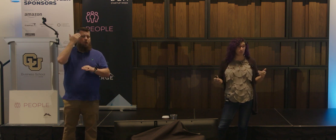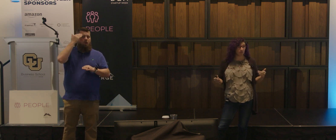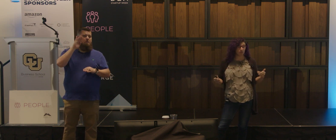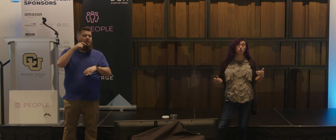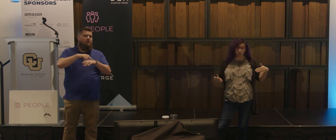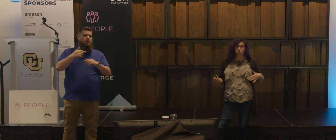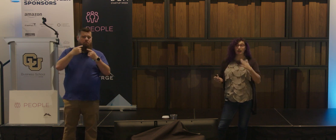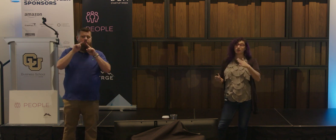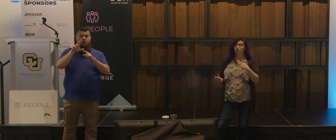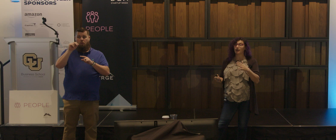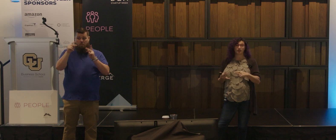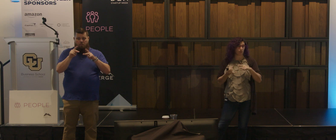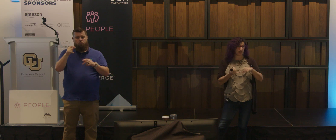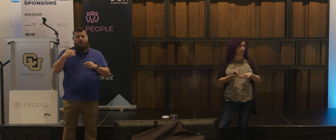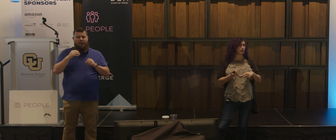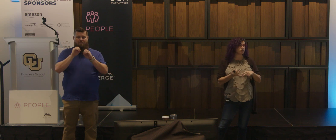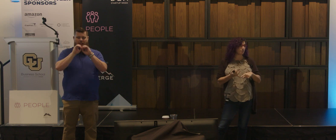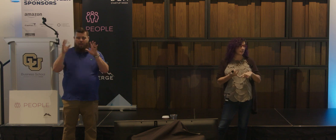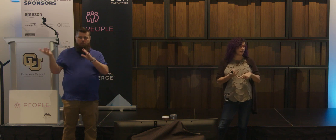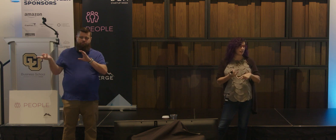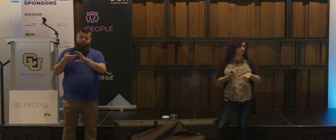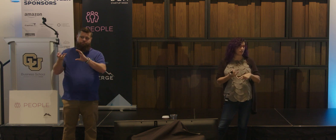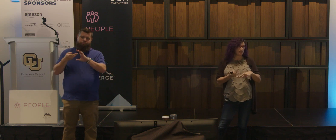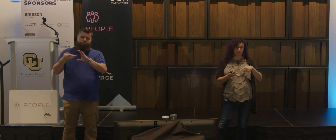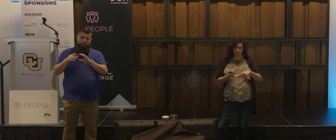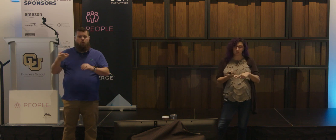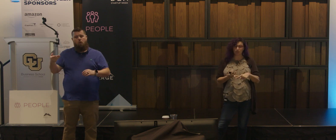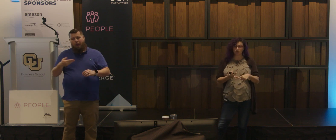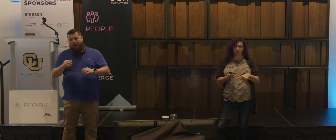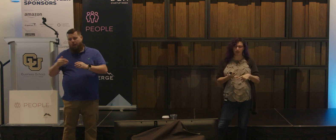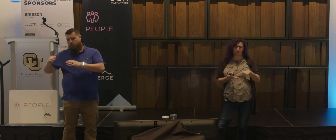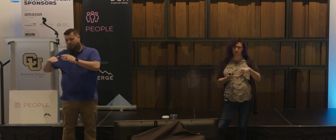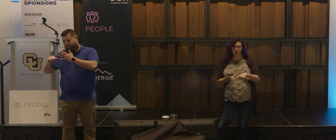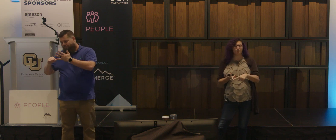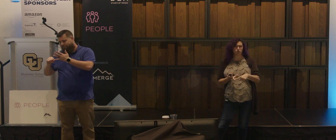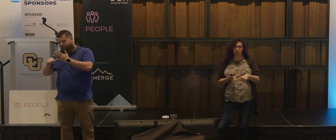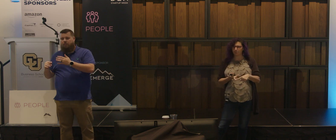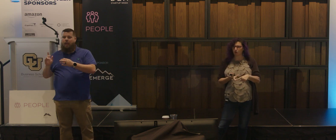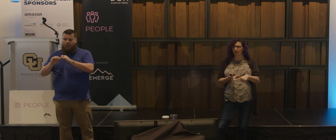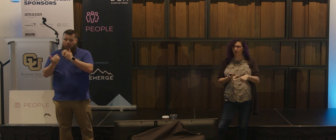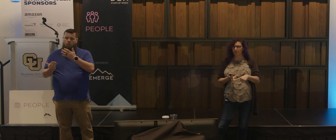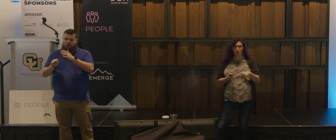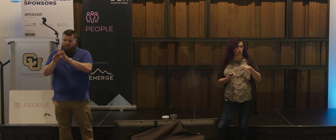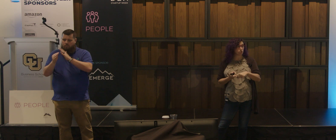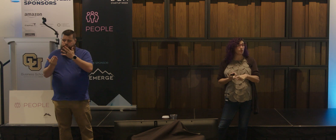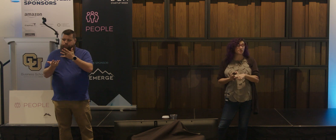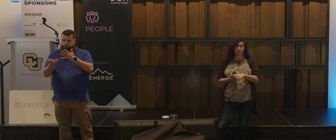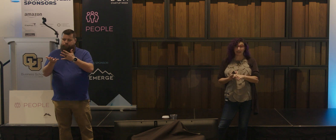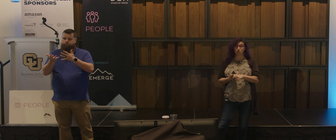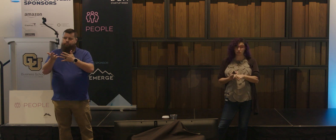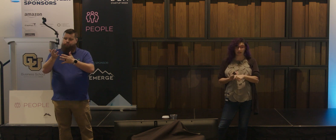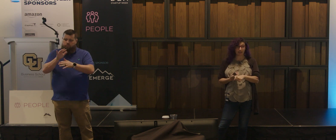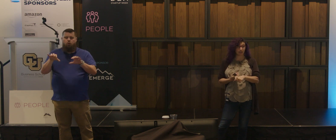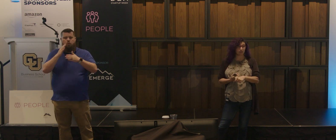30 people, you should have a clear pipeline. We can hire an entry-level candidate. Here's how we grow them up. Here's our mentorship program. We're doing